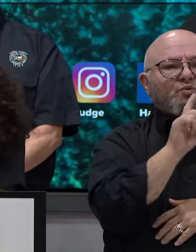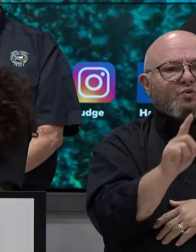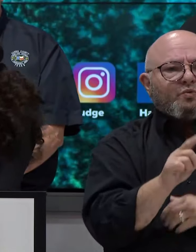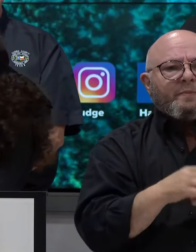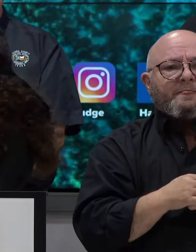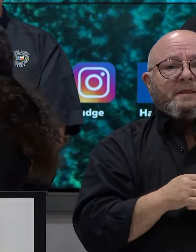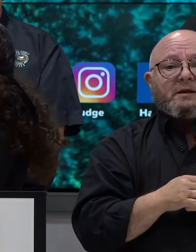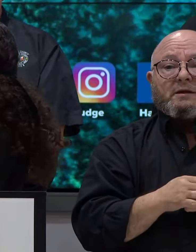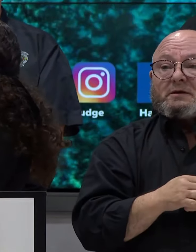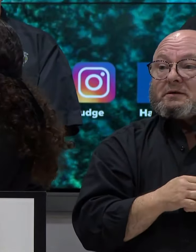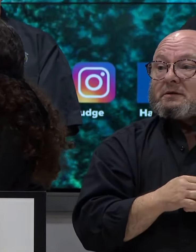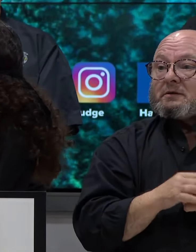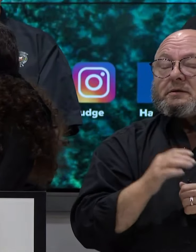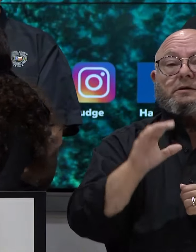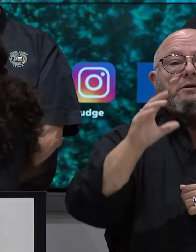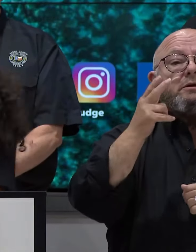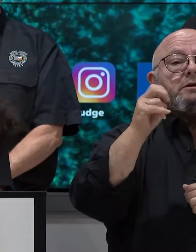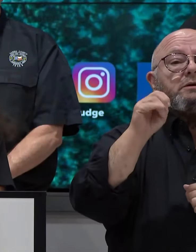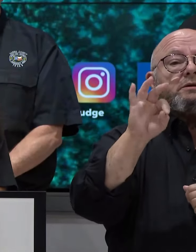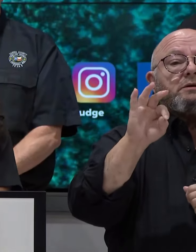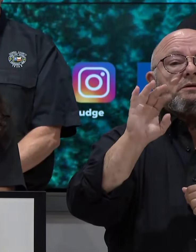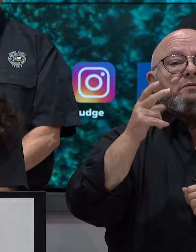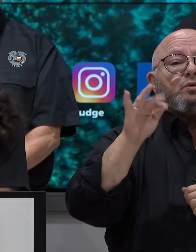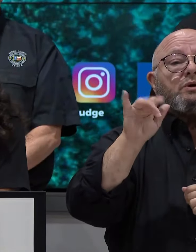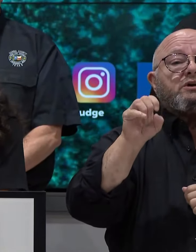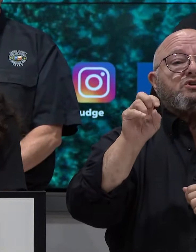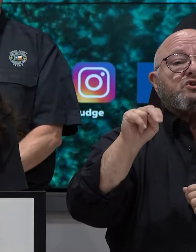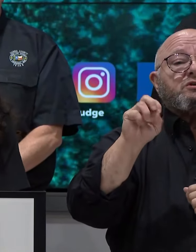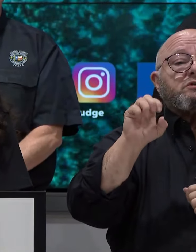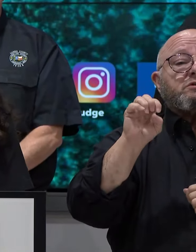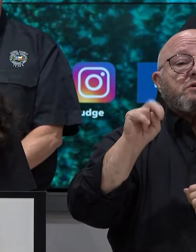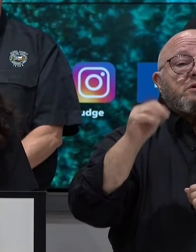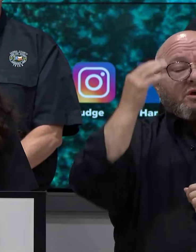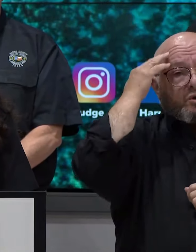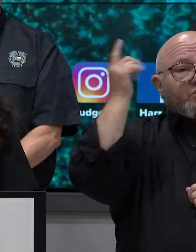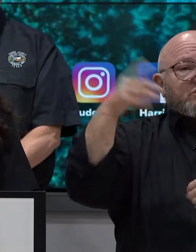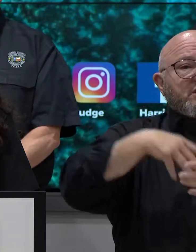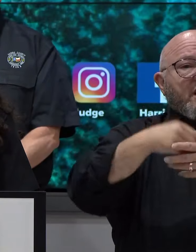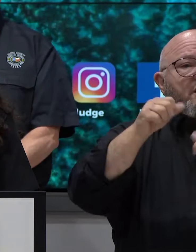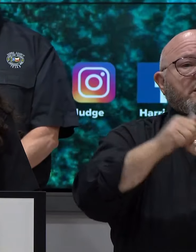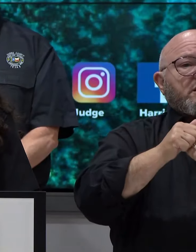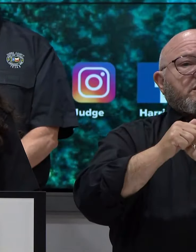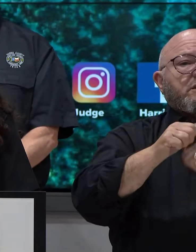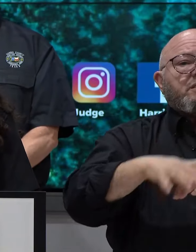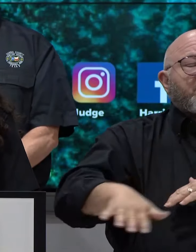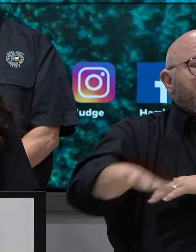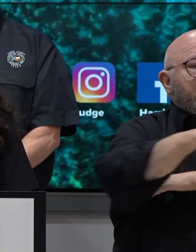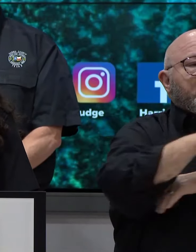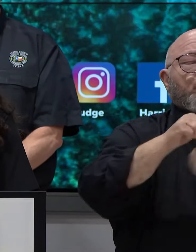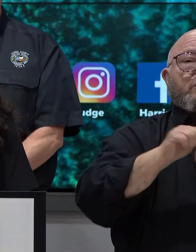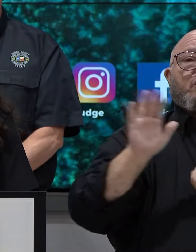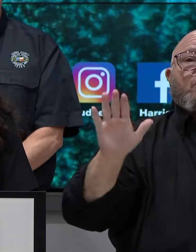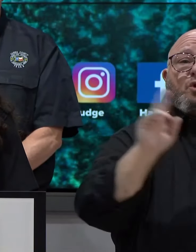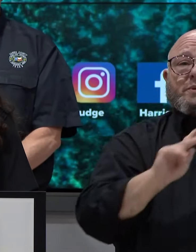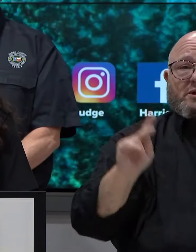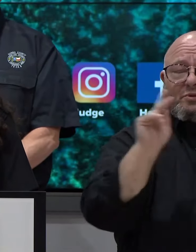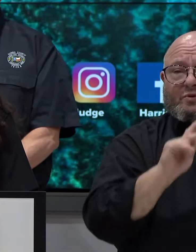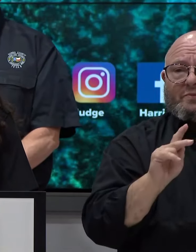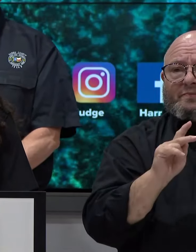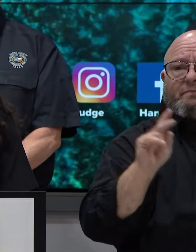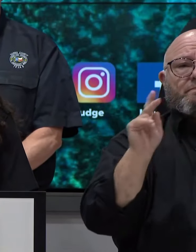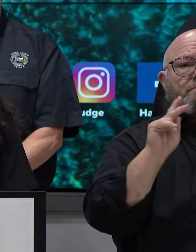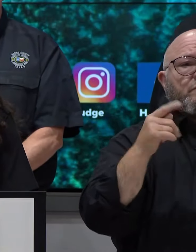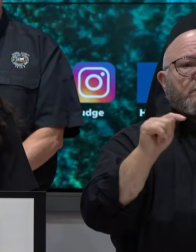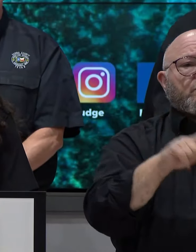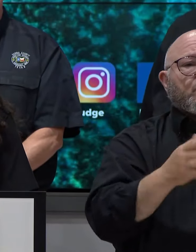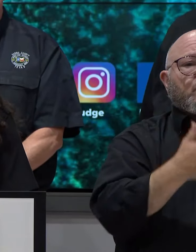course, Chief Christensen's not here, but you're reminding me, and I know she's out in the field with her crews, is, you know, people try to